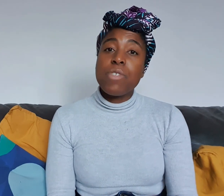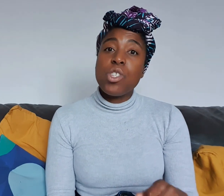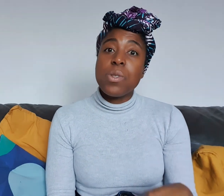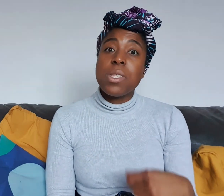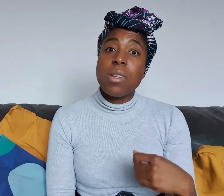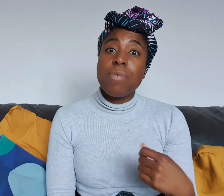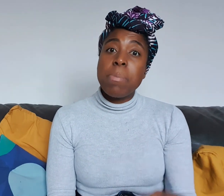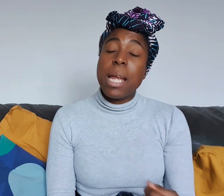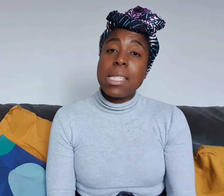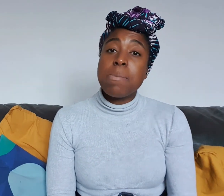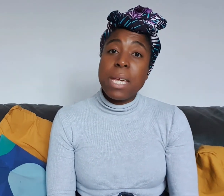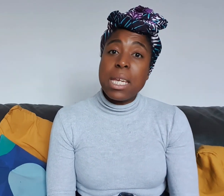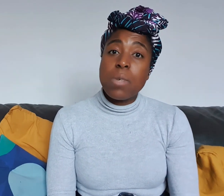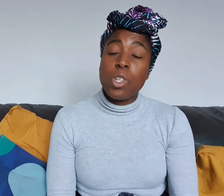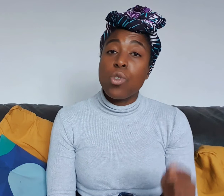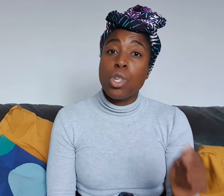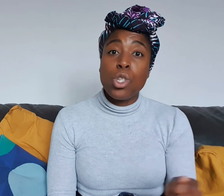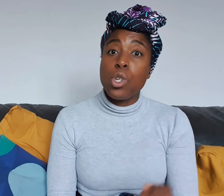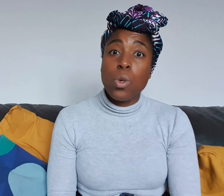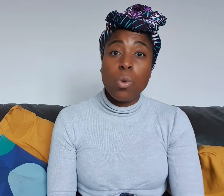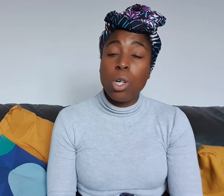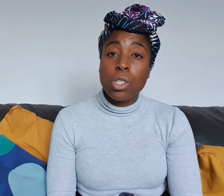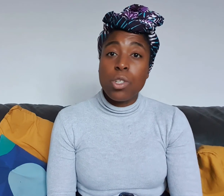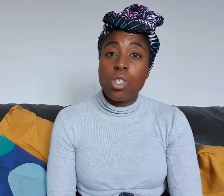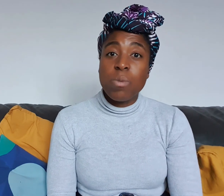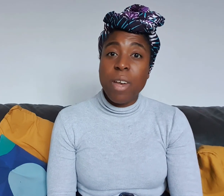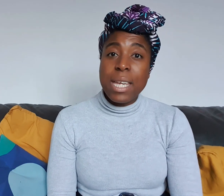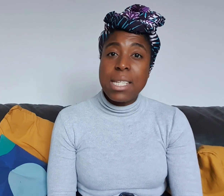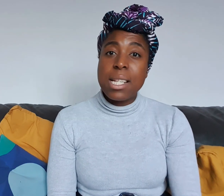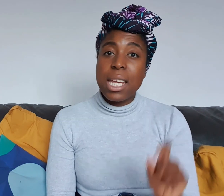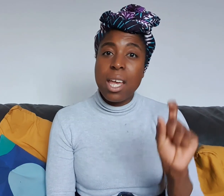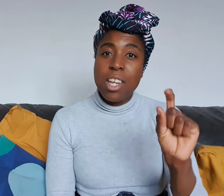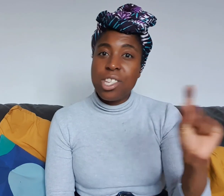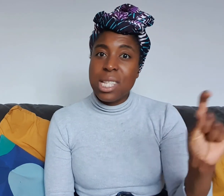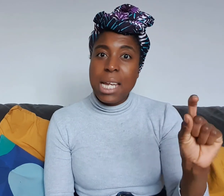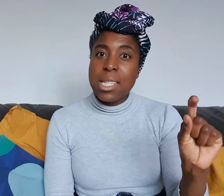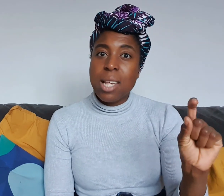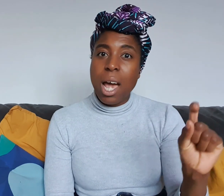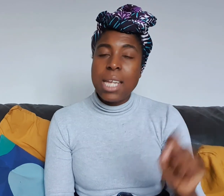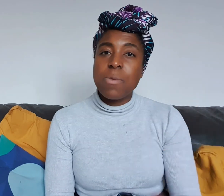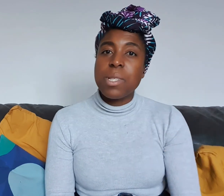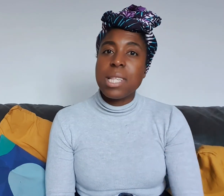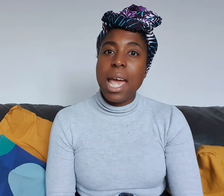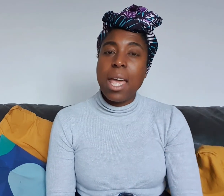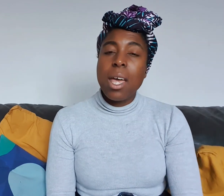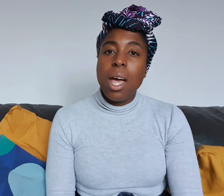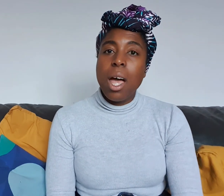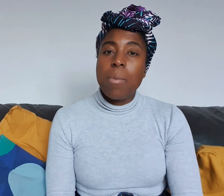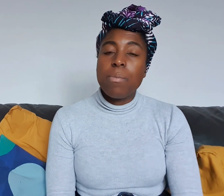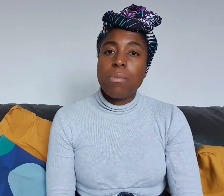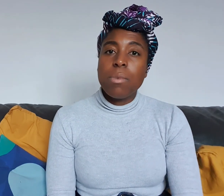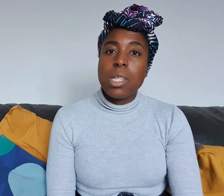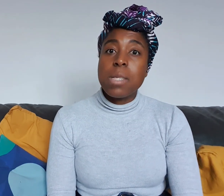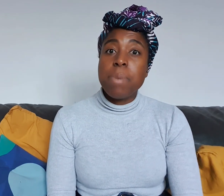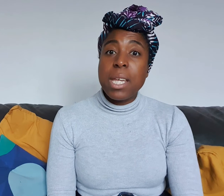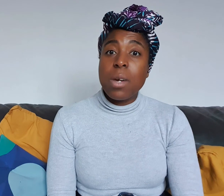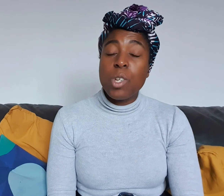reduce the replay speed, which you can do on YouTube very easily. Just at the side, it will say the speed at which you